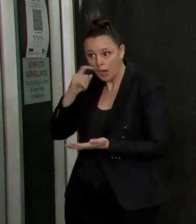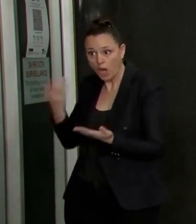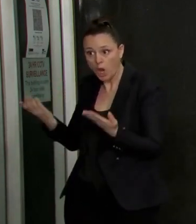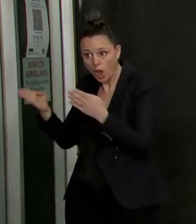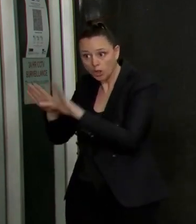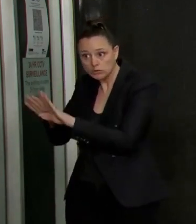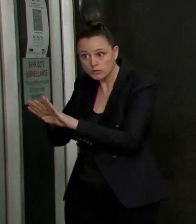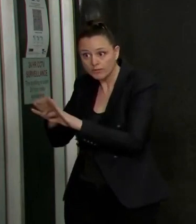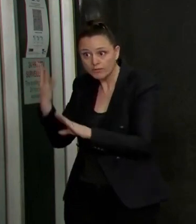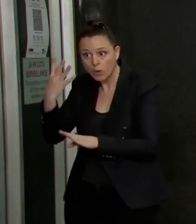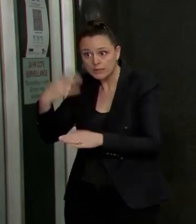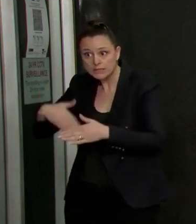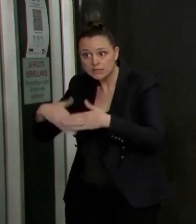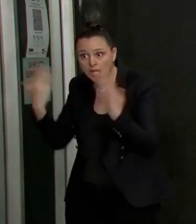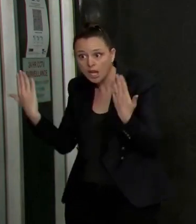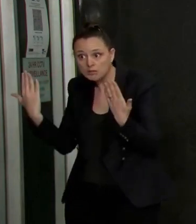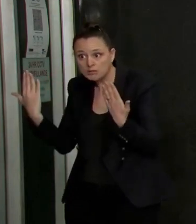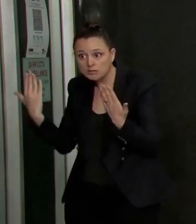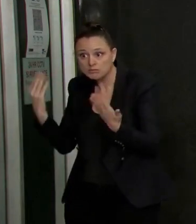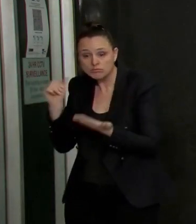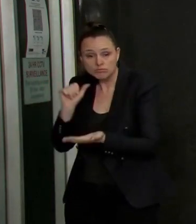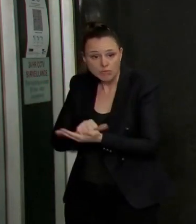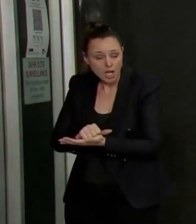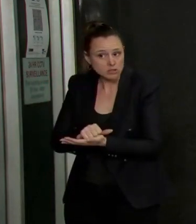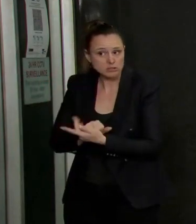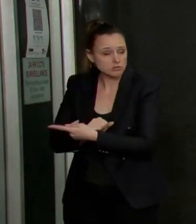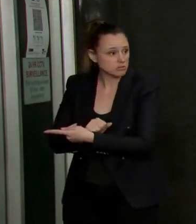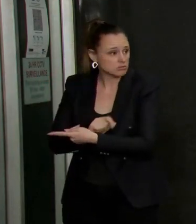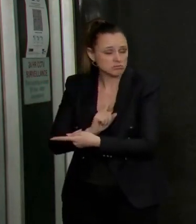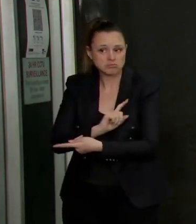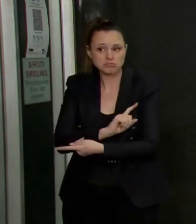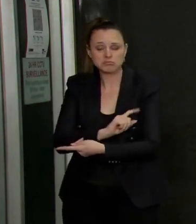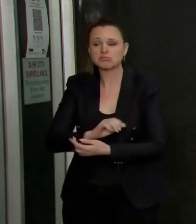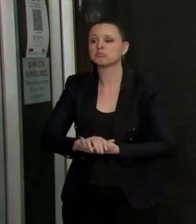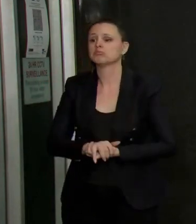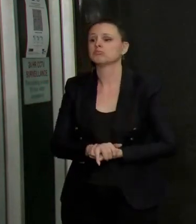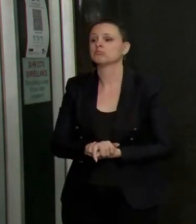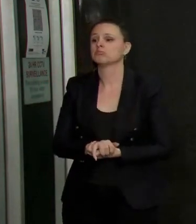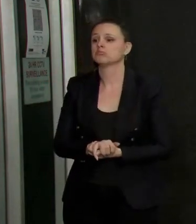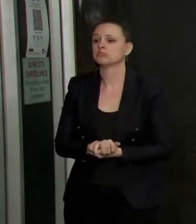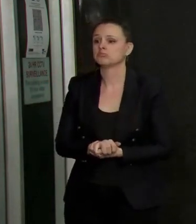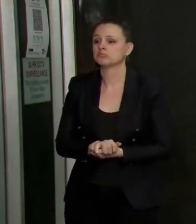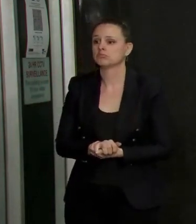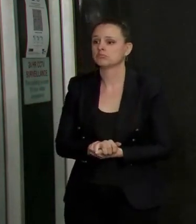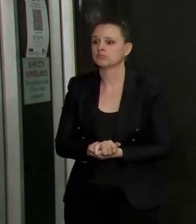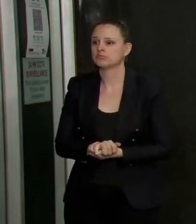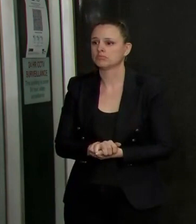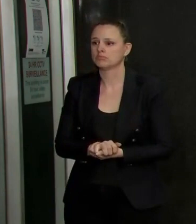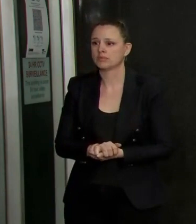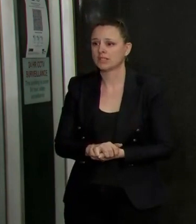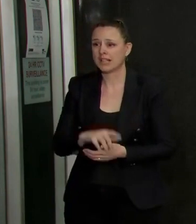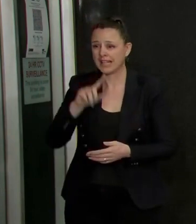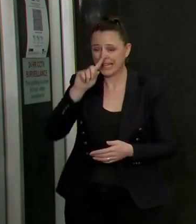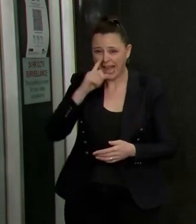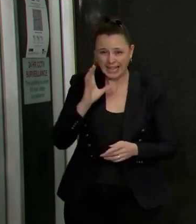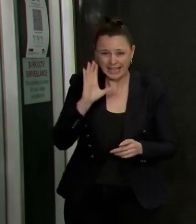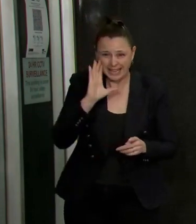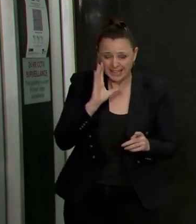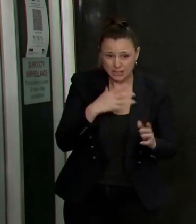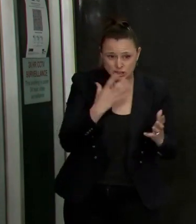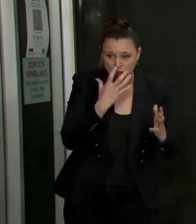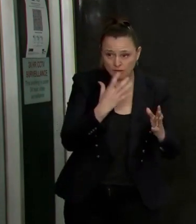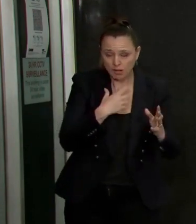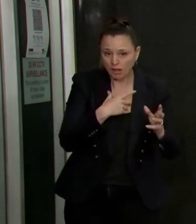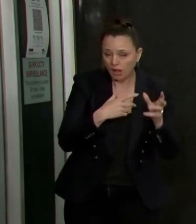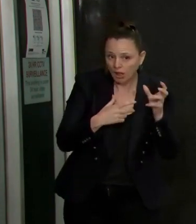complaining to the field umpire and is claiming it's definitely fake poos, and if anyone would know, it's him.